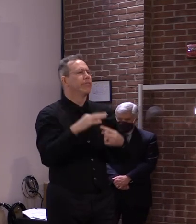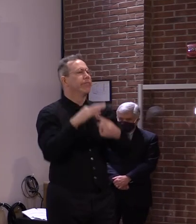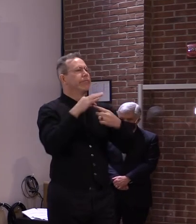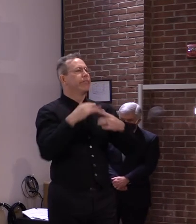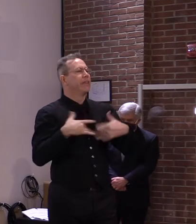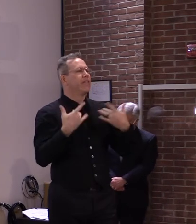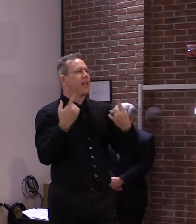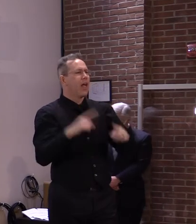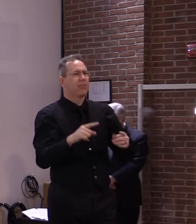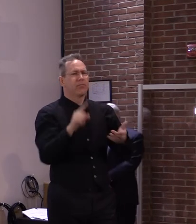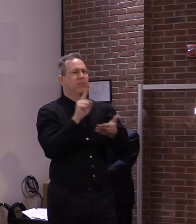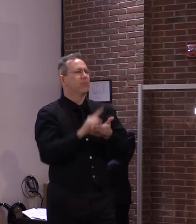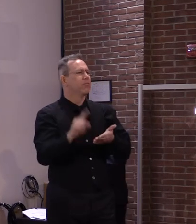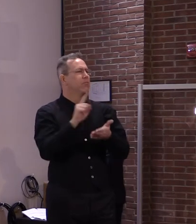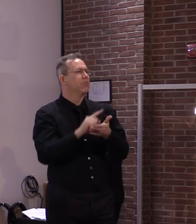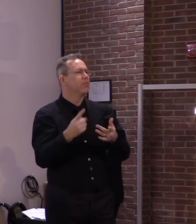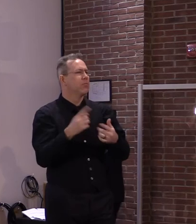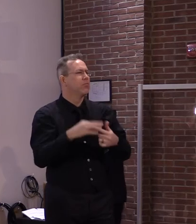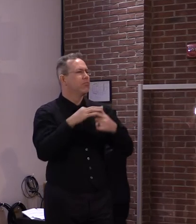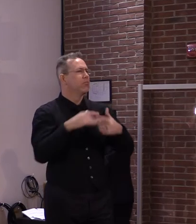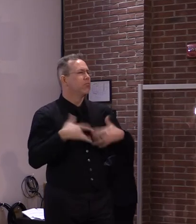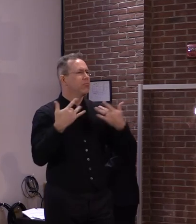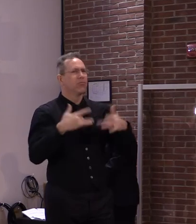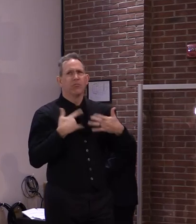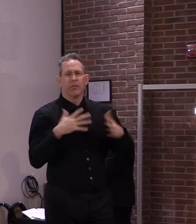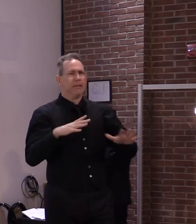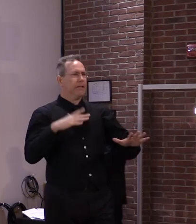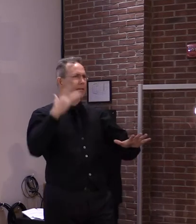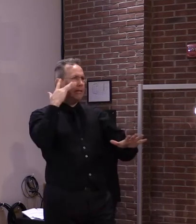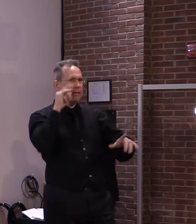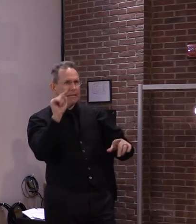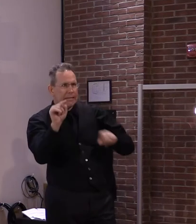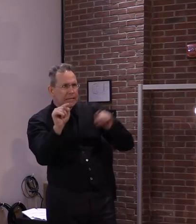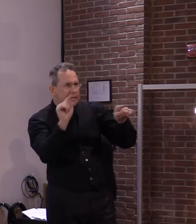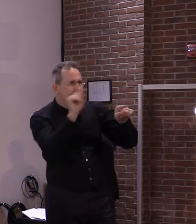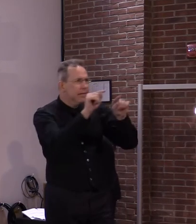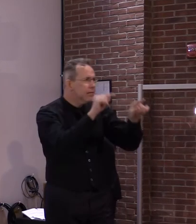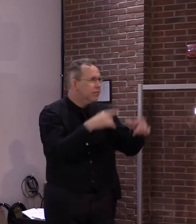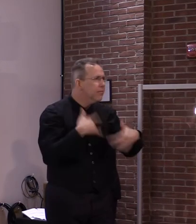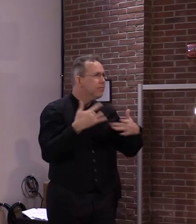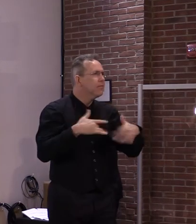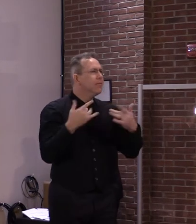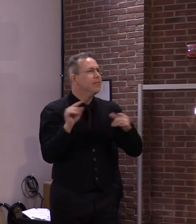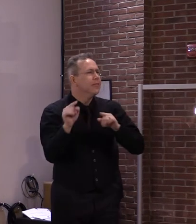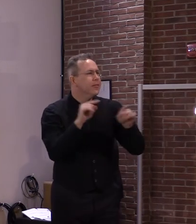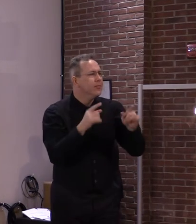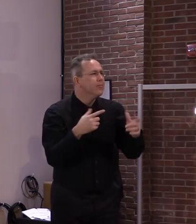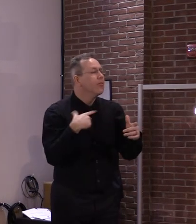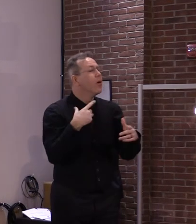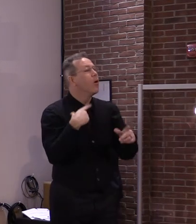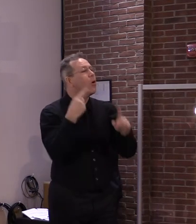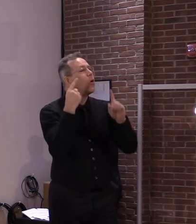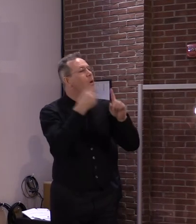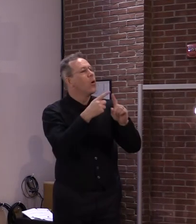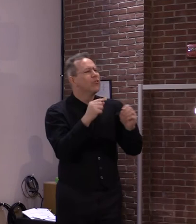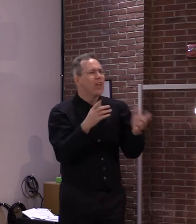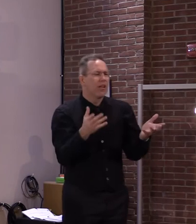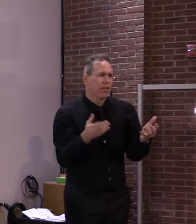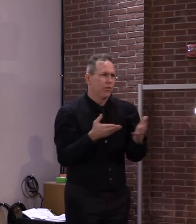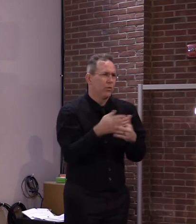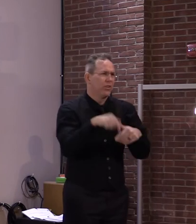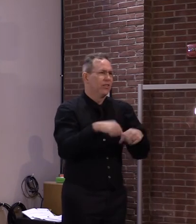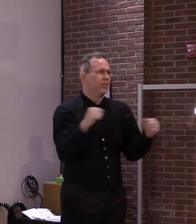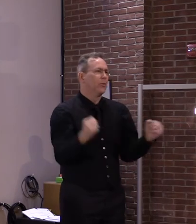bit of concern so uh i think getting through the winter uh is key uh because of uh you know we're